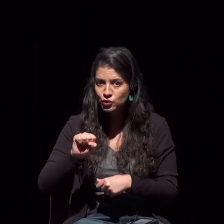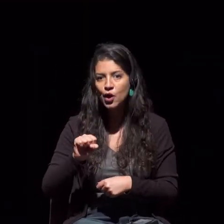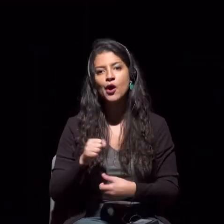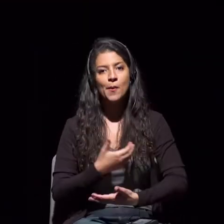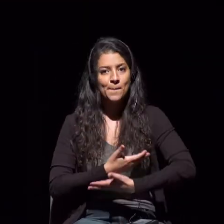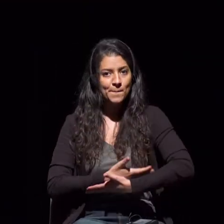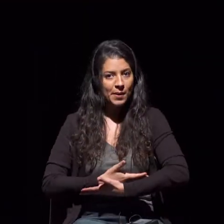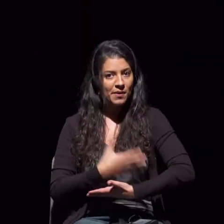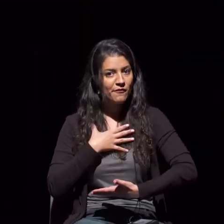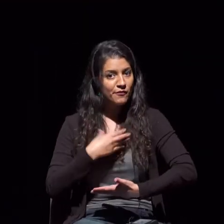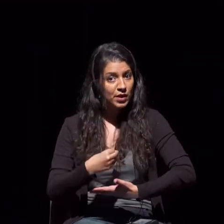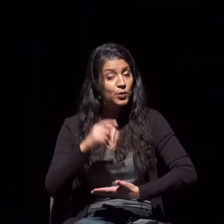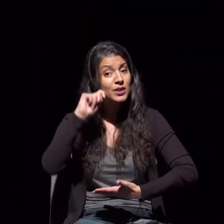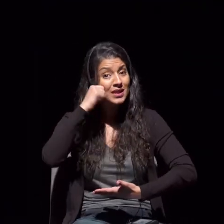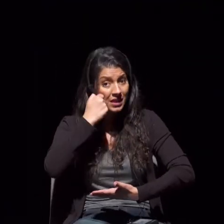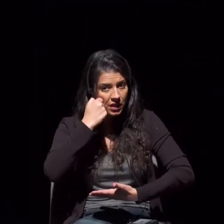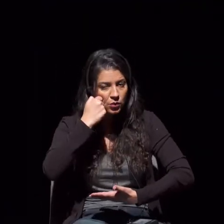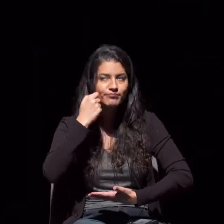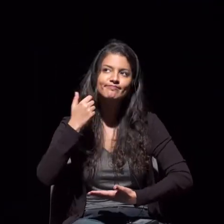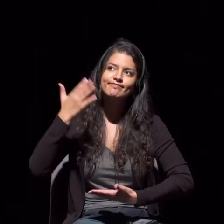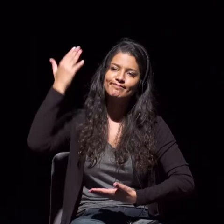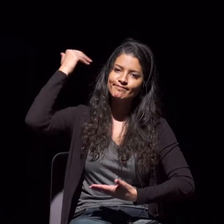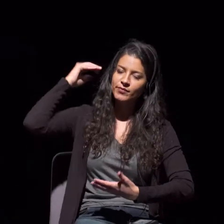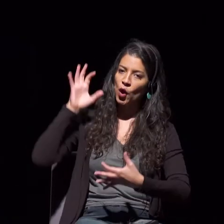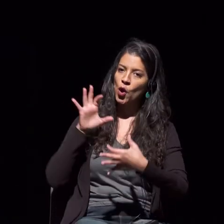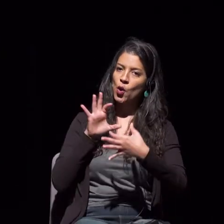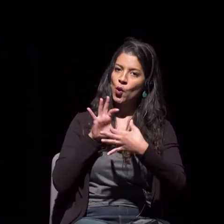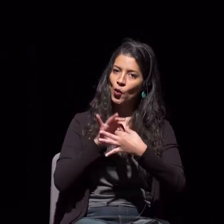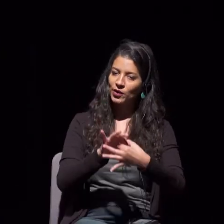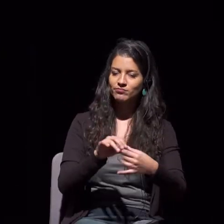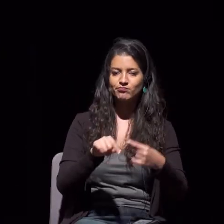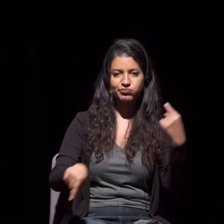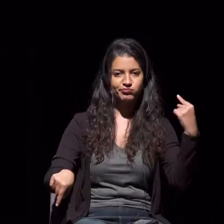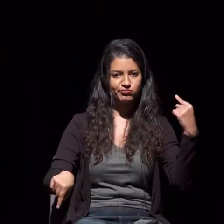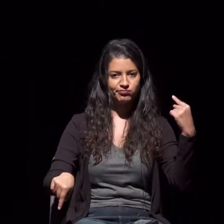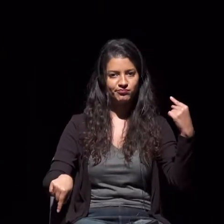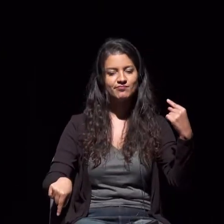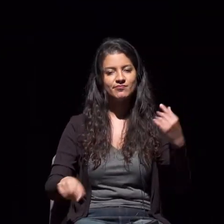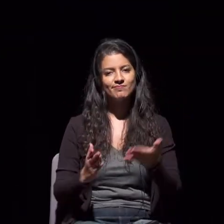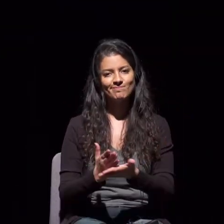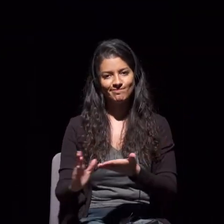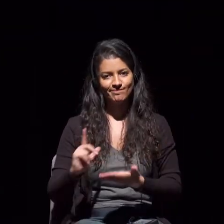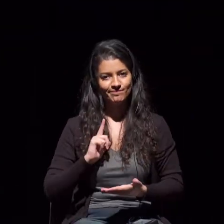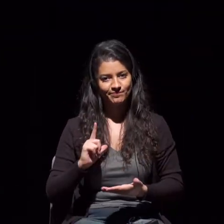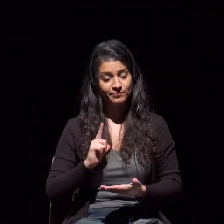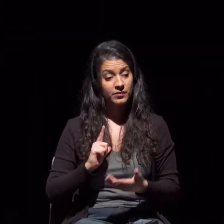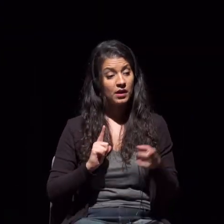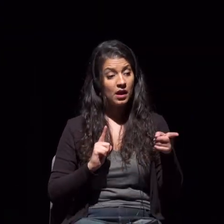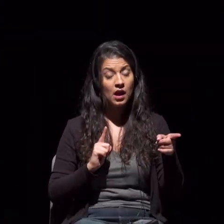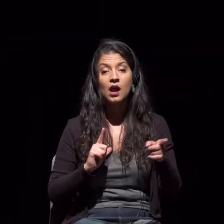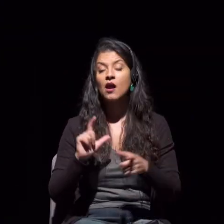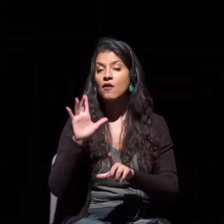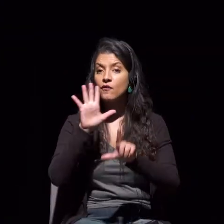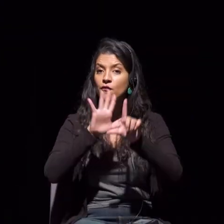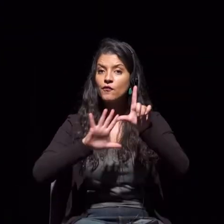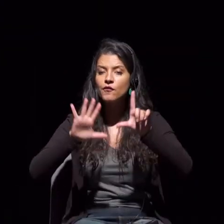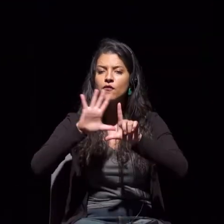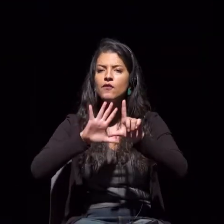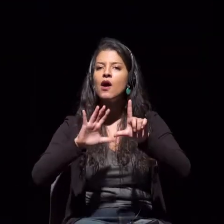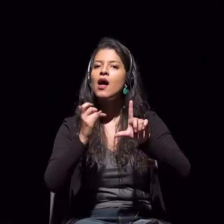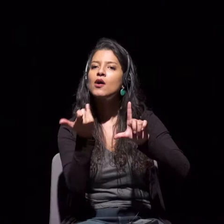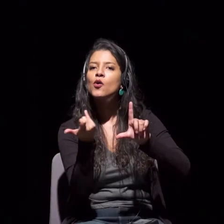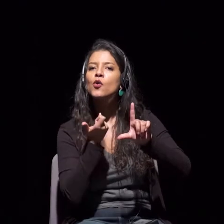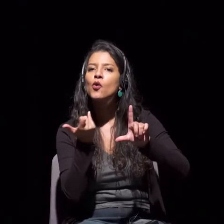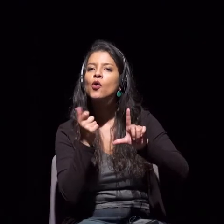of the visual narrative functions to undergird the presence of a mother in the story.